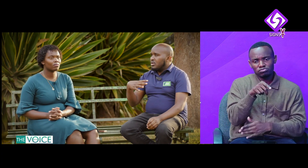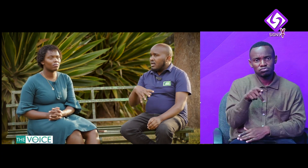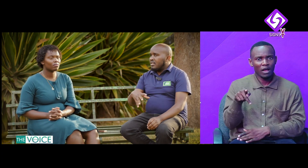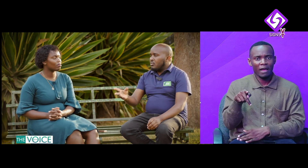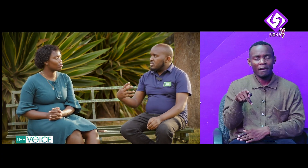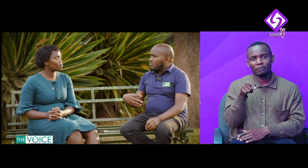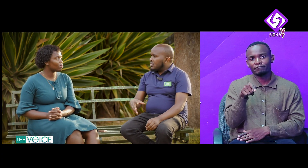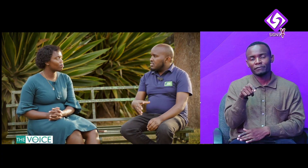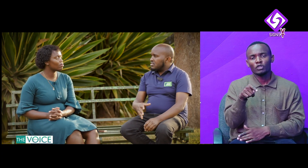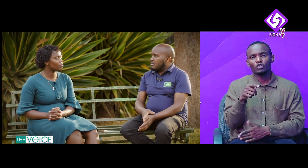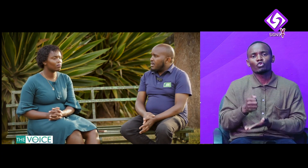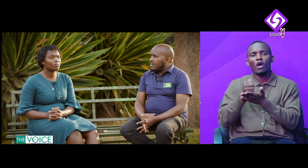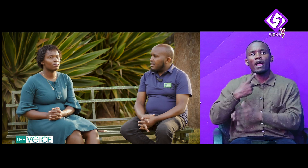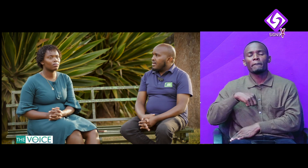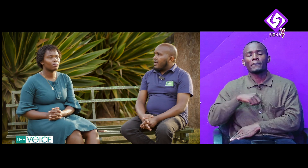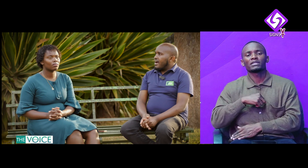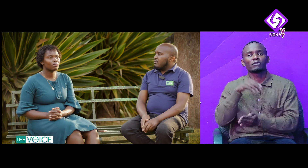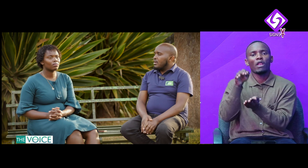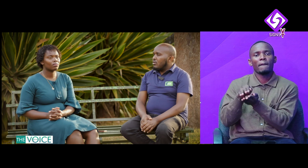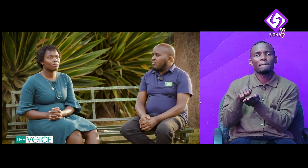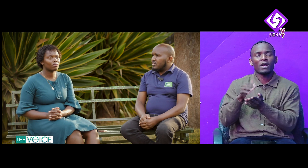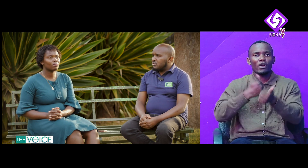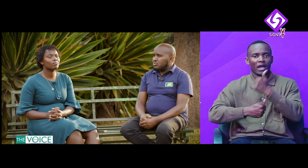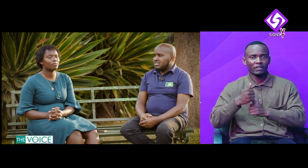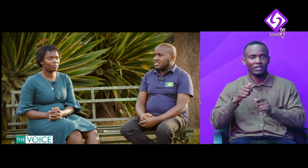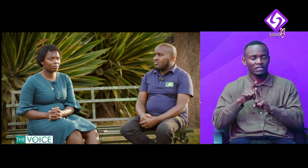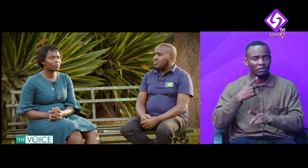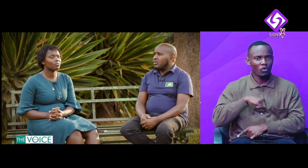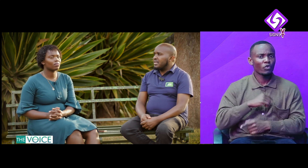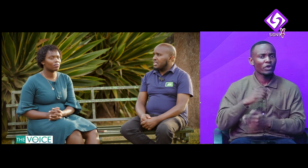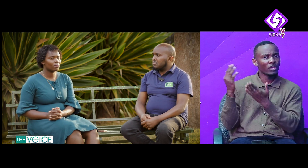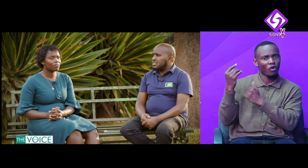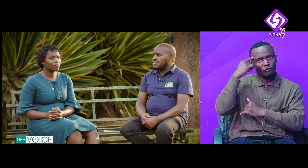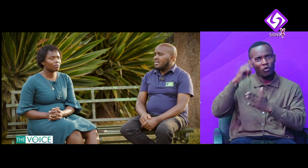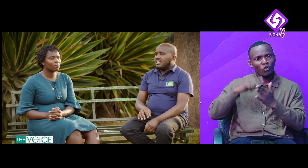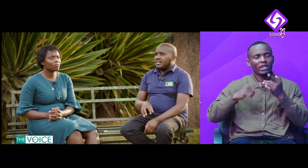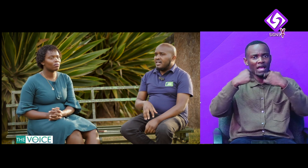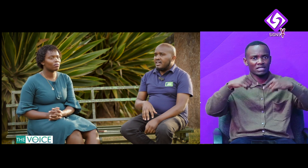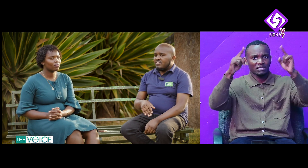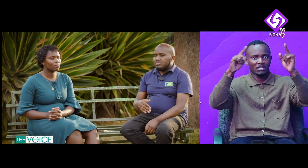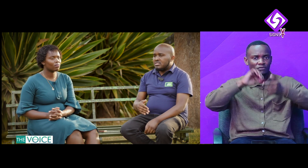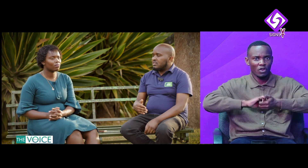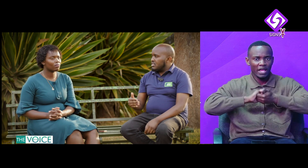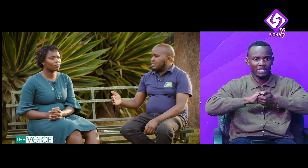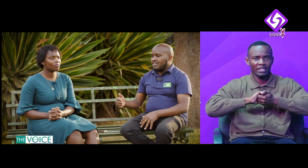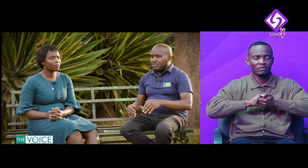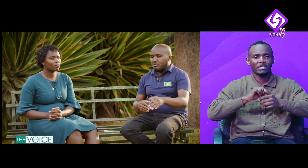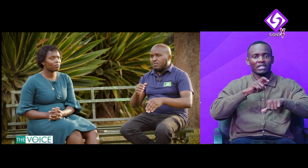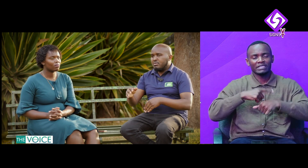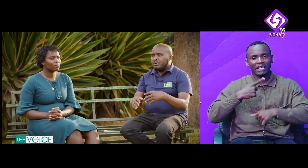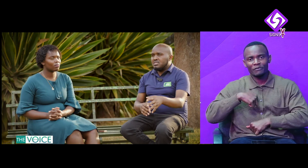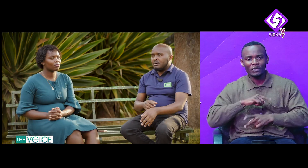into the ways of doing things as a bank. And we really look forward to a successful engagement, even as we start